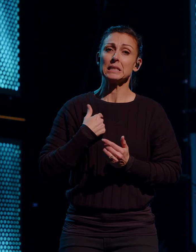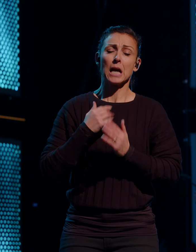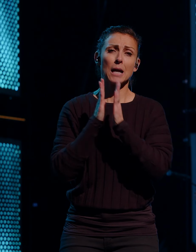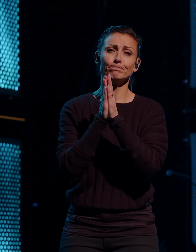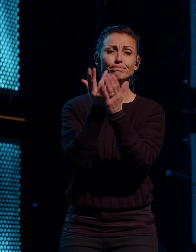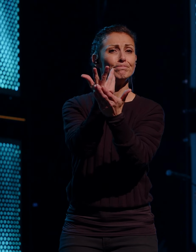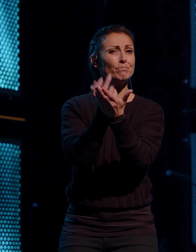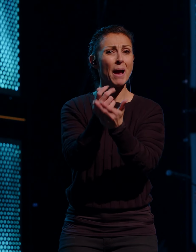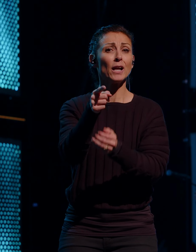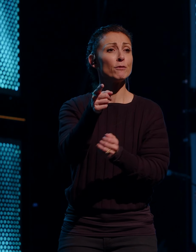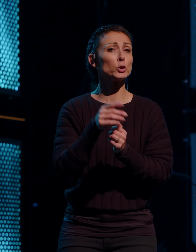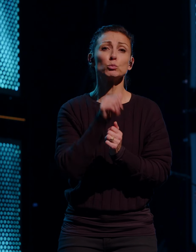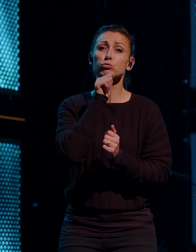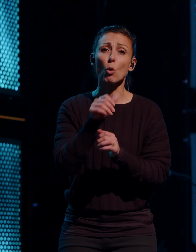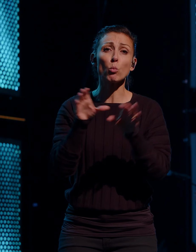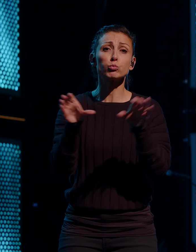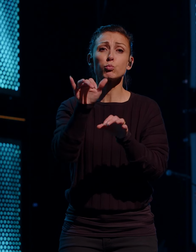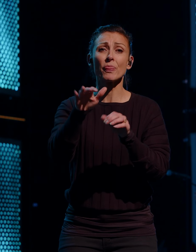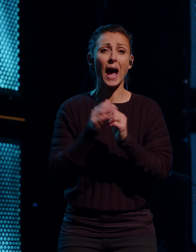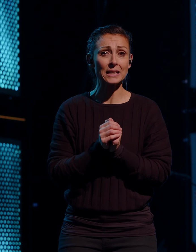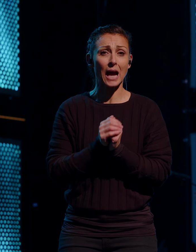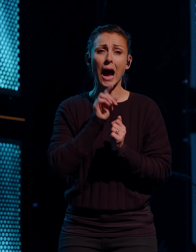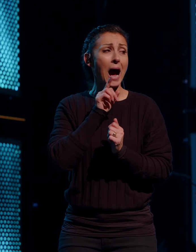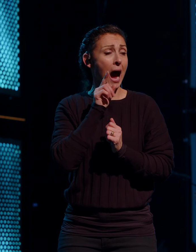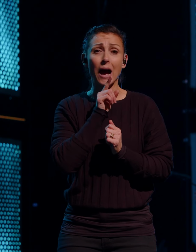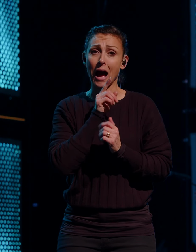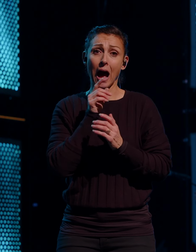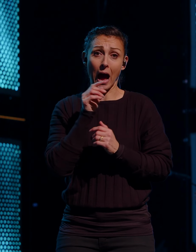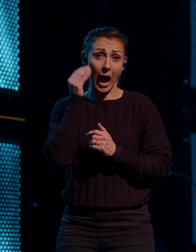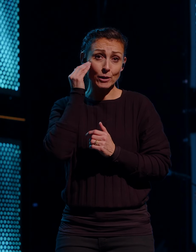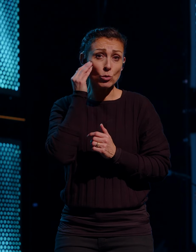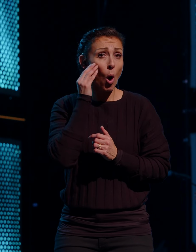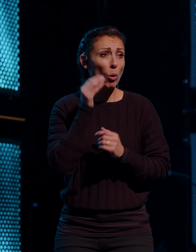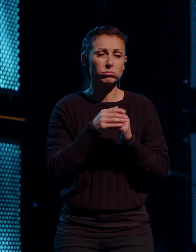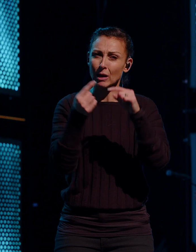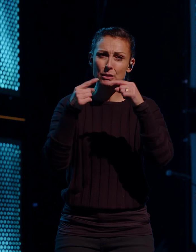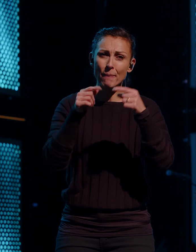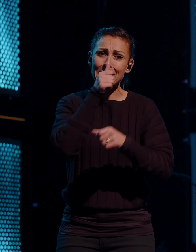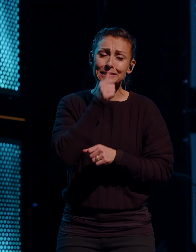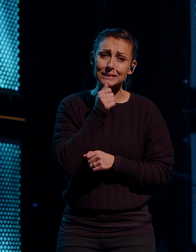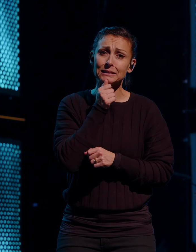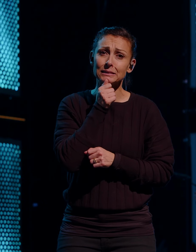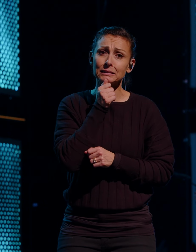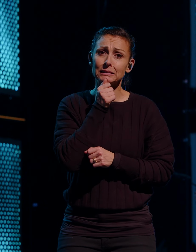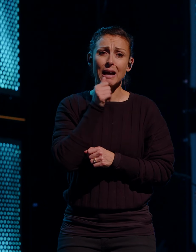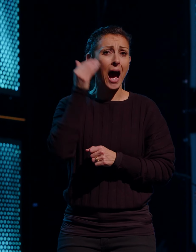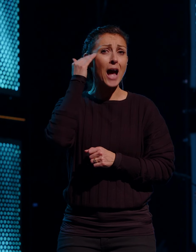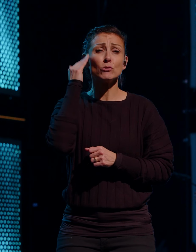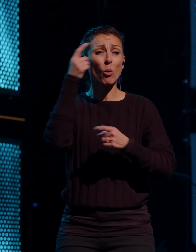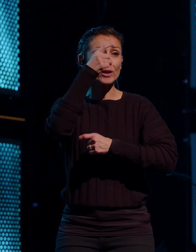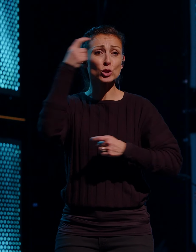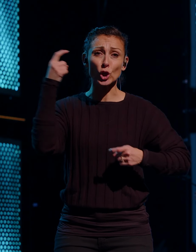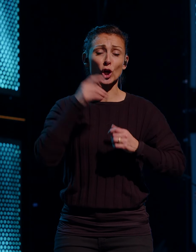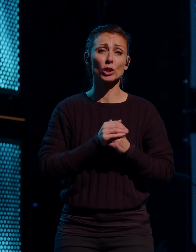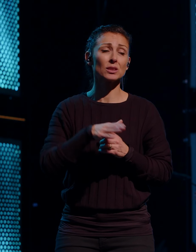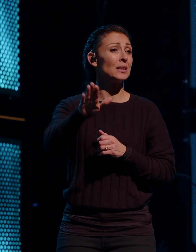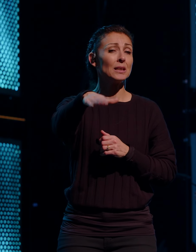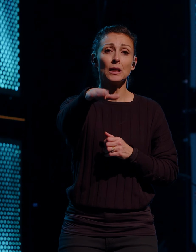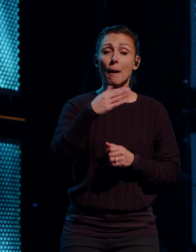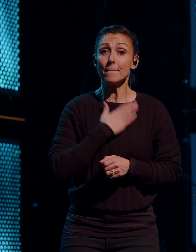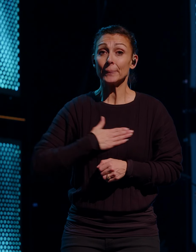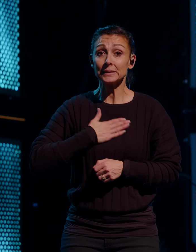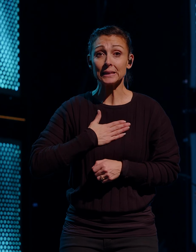there's pain. I'm sure there's hurt. I'm sure you may be scared of something. But taking that next worthy step and saying, Lord, I need you right now. The worst